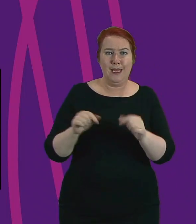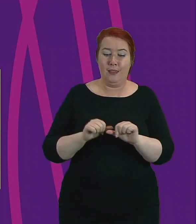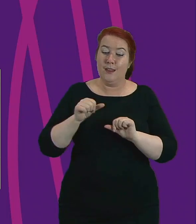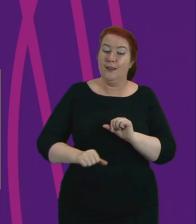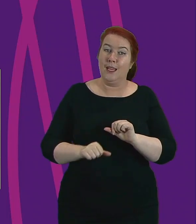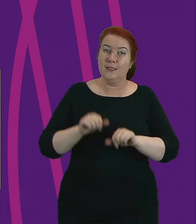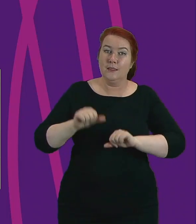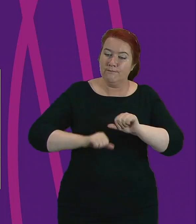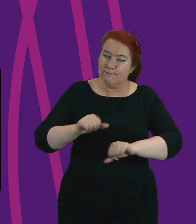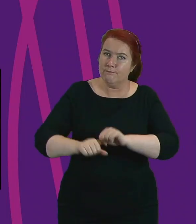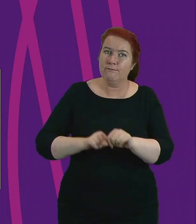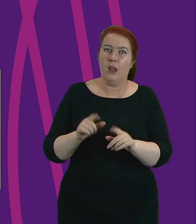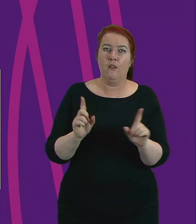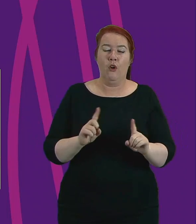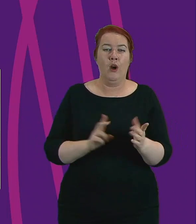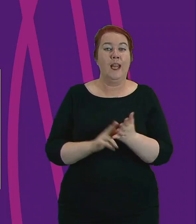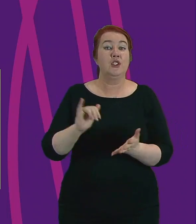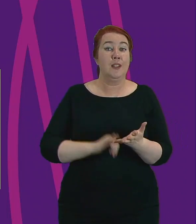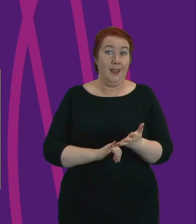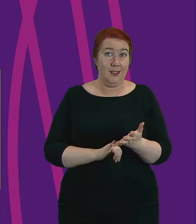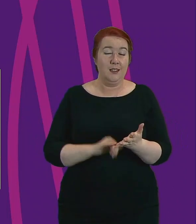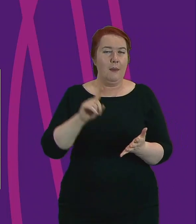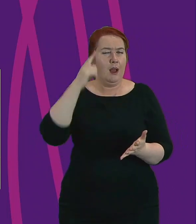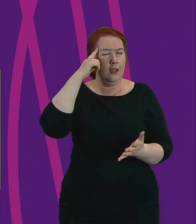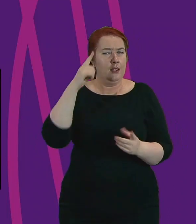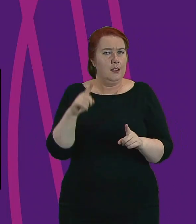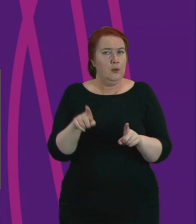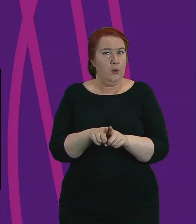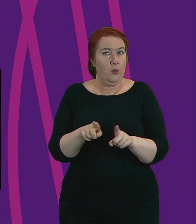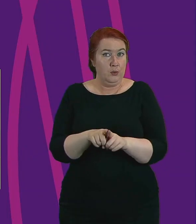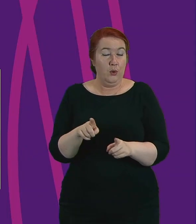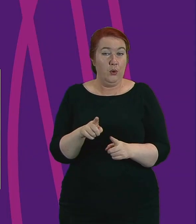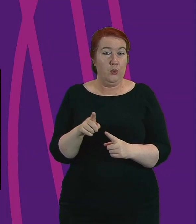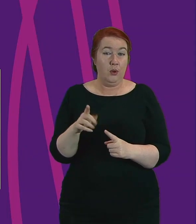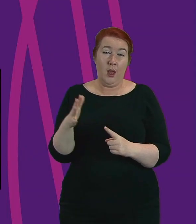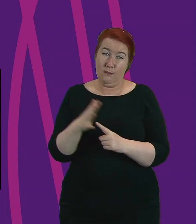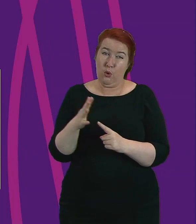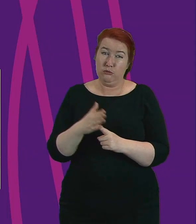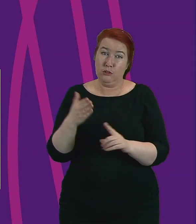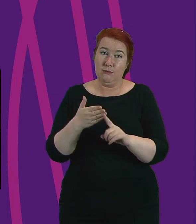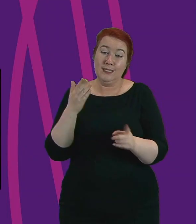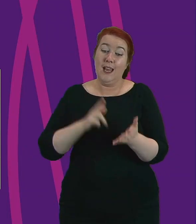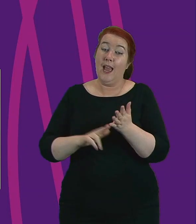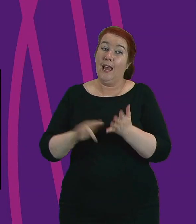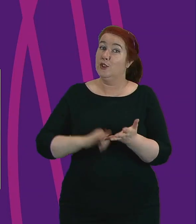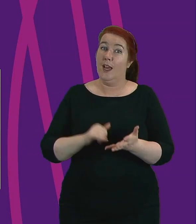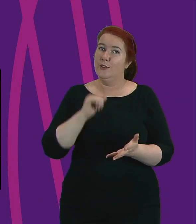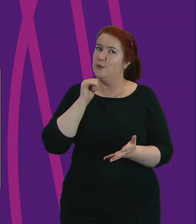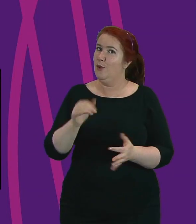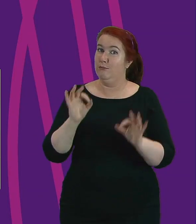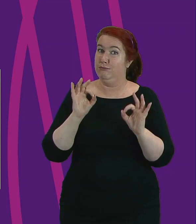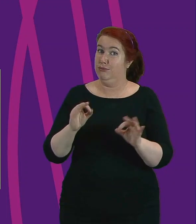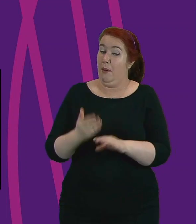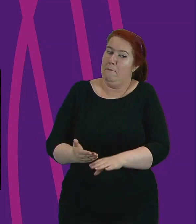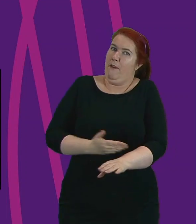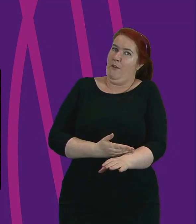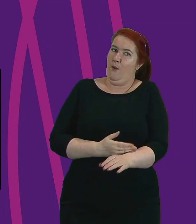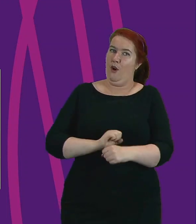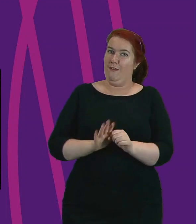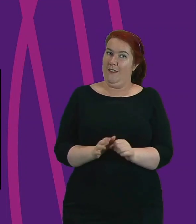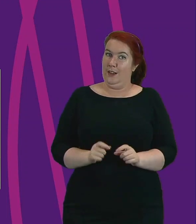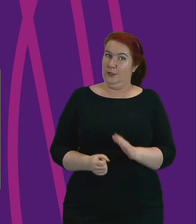NHS. But I think it's important to recognise that all was not well in our NHS before the COVID-19